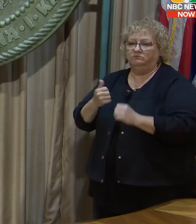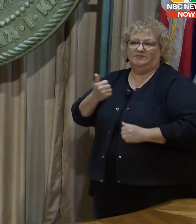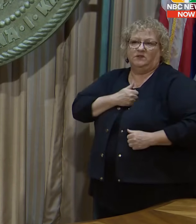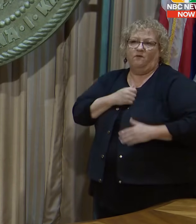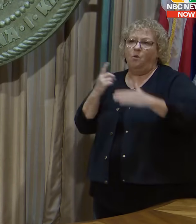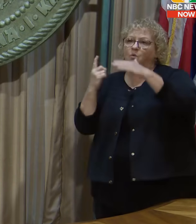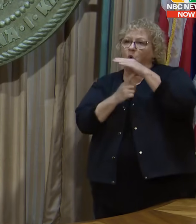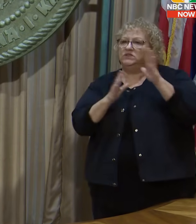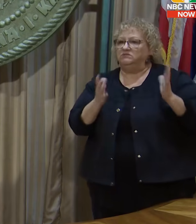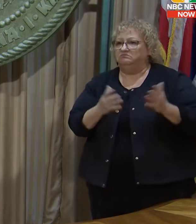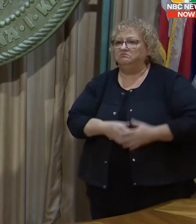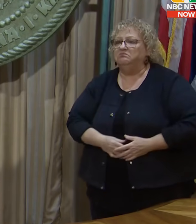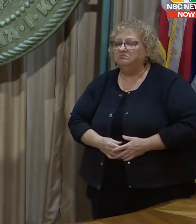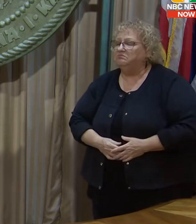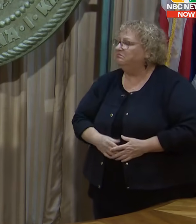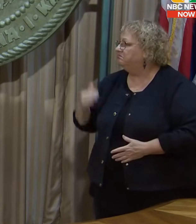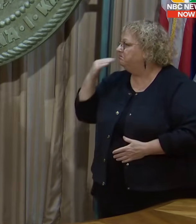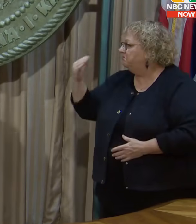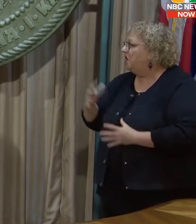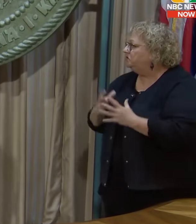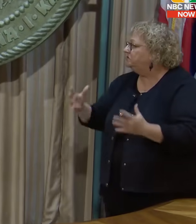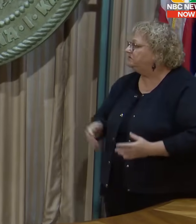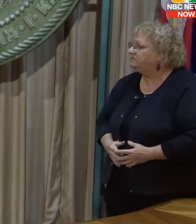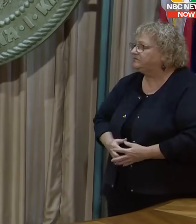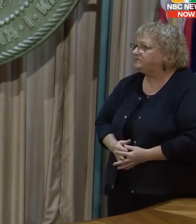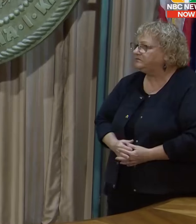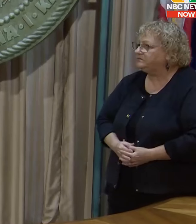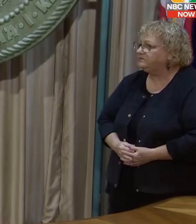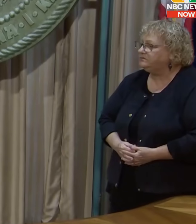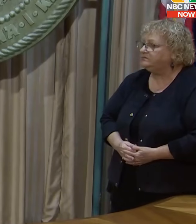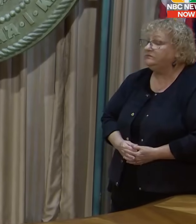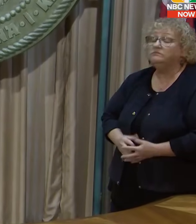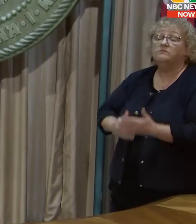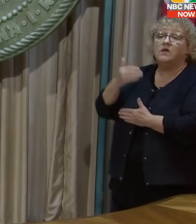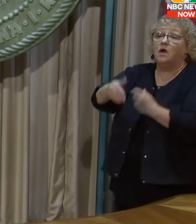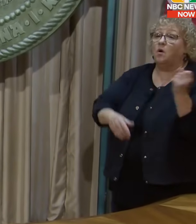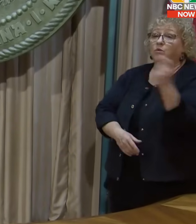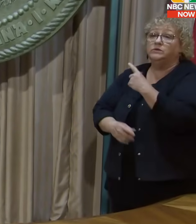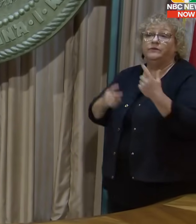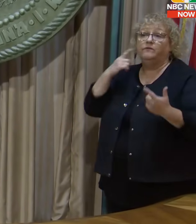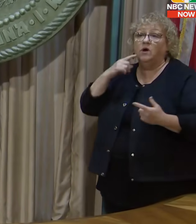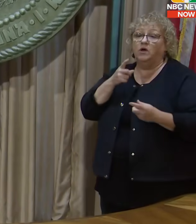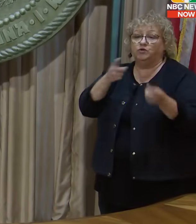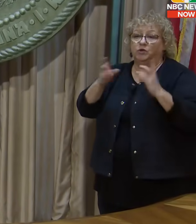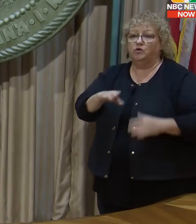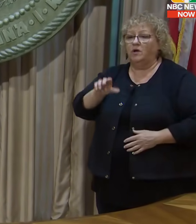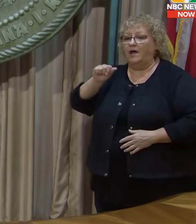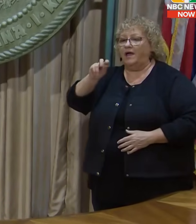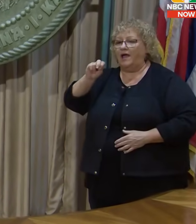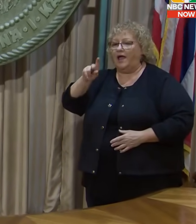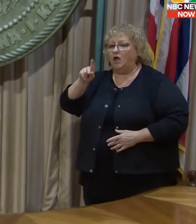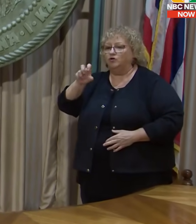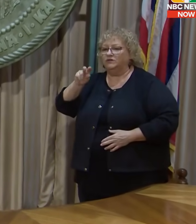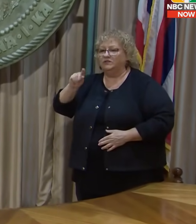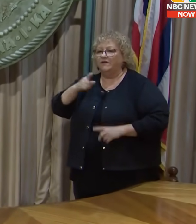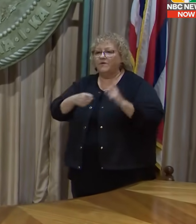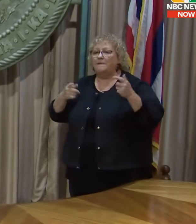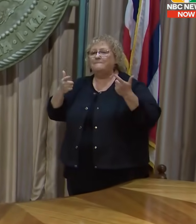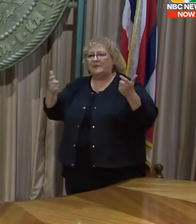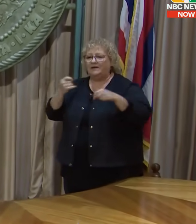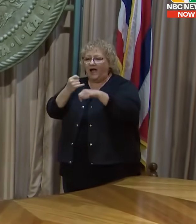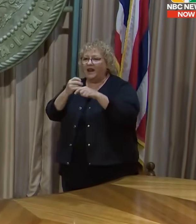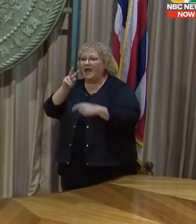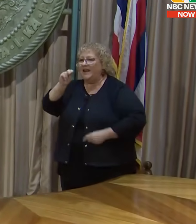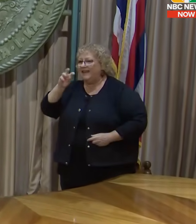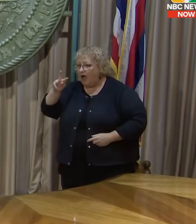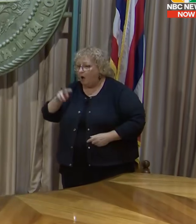self-quarantine. Thank you. Very much. Our next question is for Director Anderson from Big Island Now,